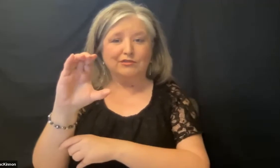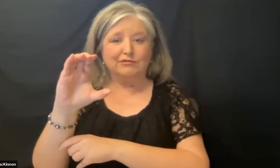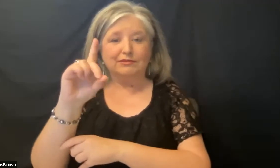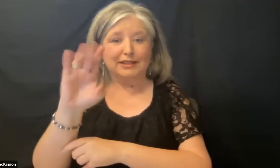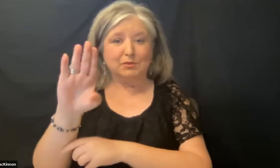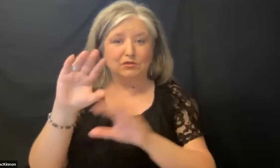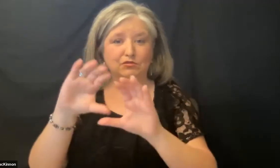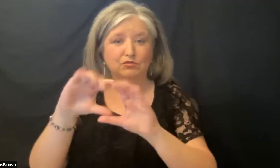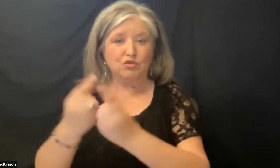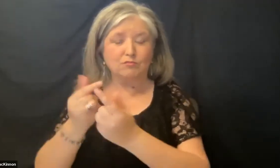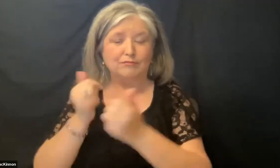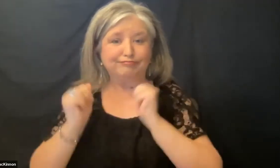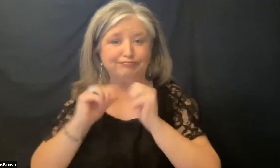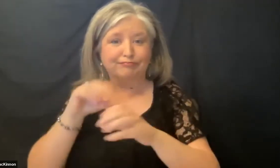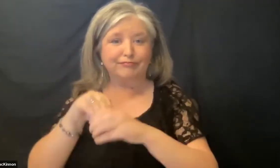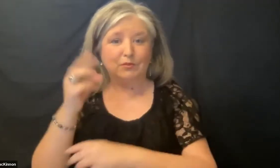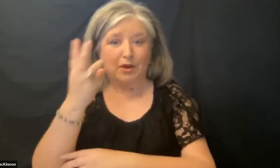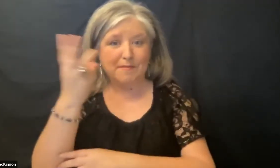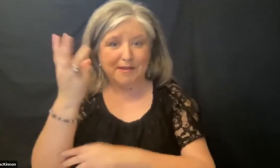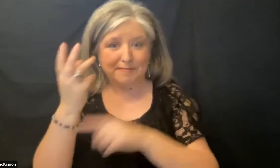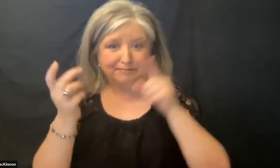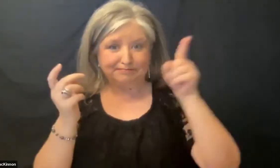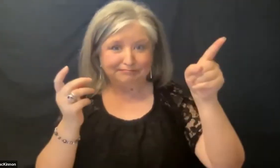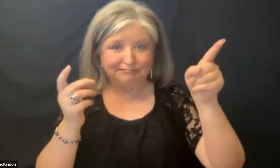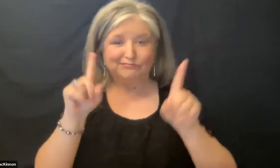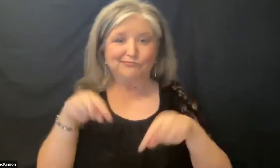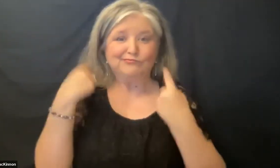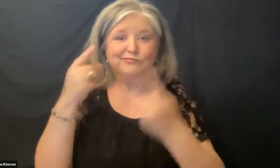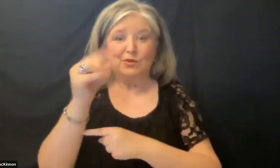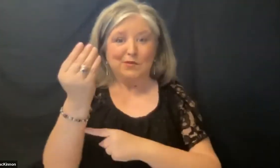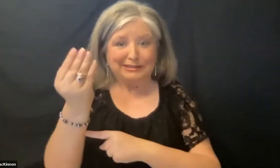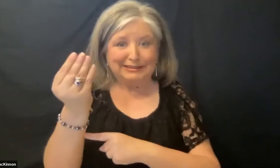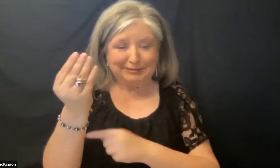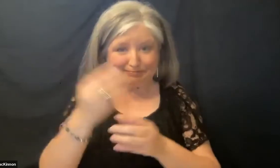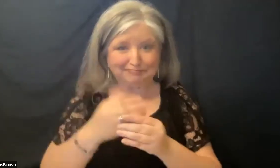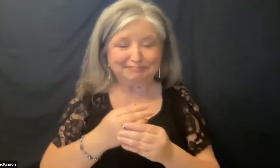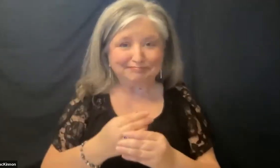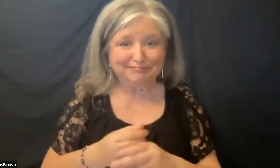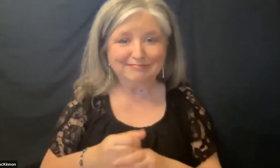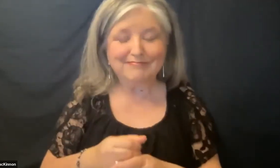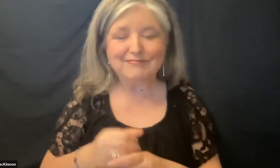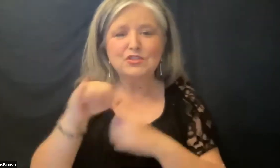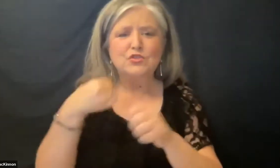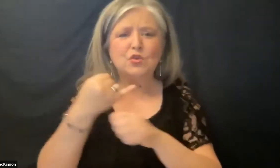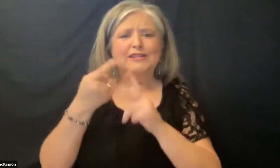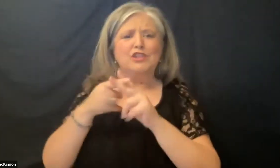of Hot Thespian Action's Shannon Guile, took flight with 100 decibels in the summer of 2014. Winnipeg, by the way.